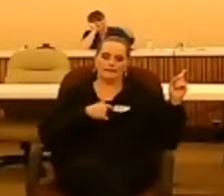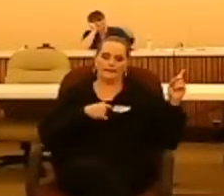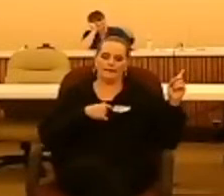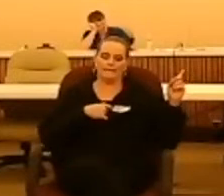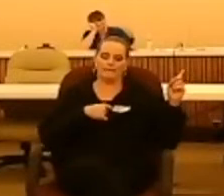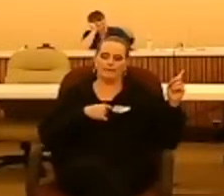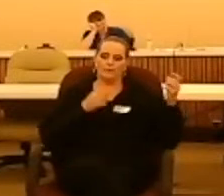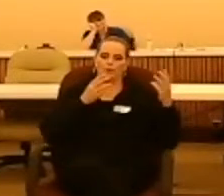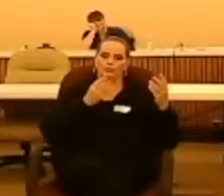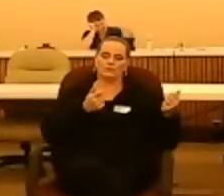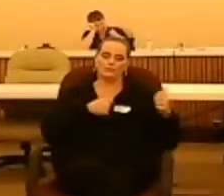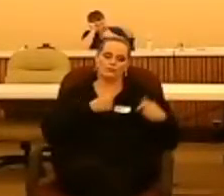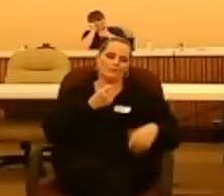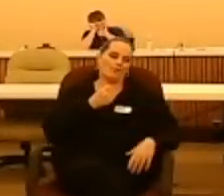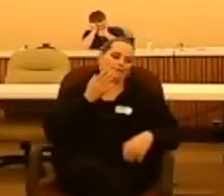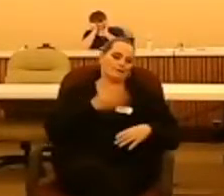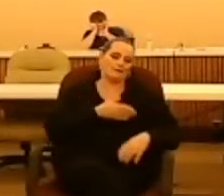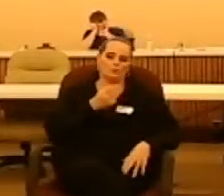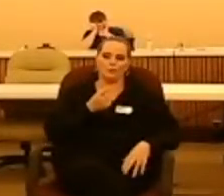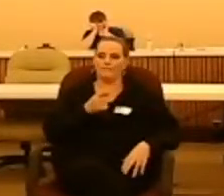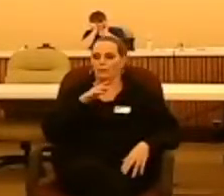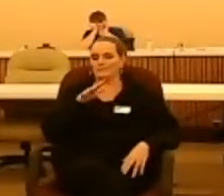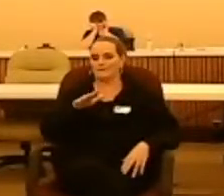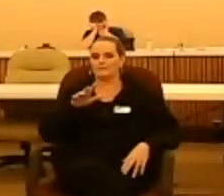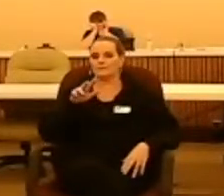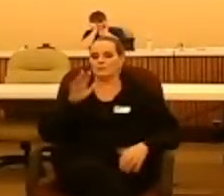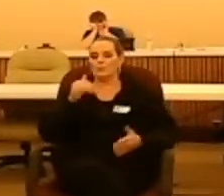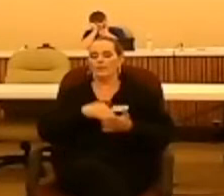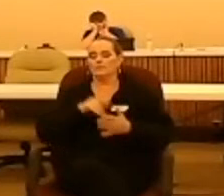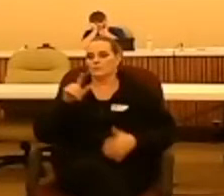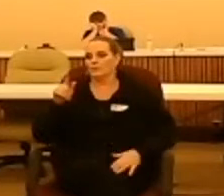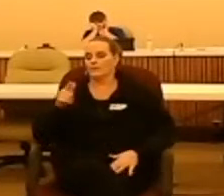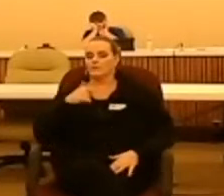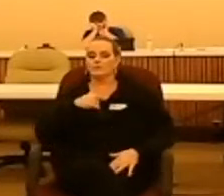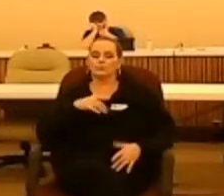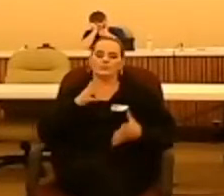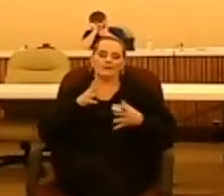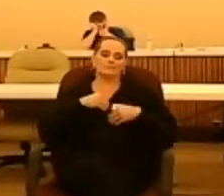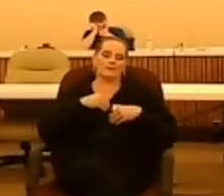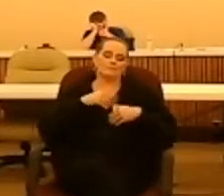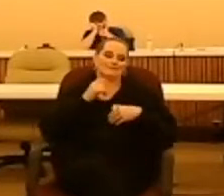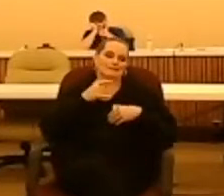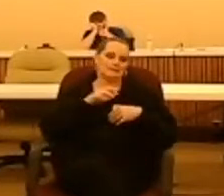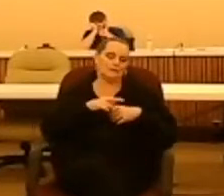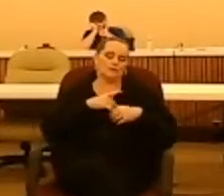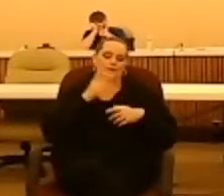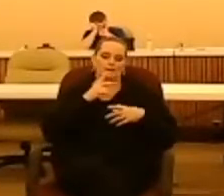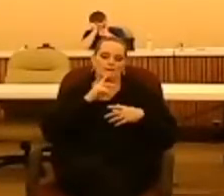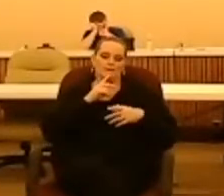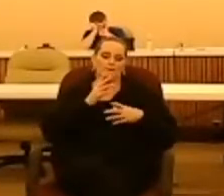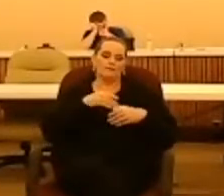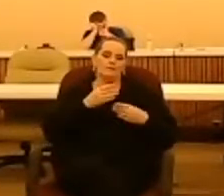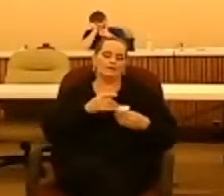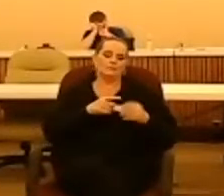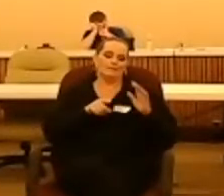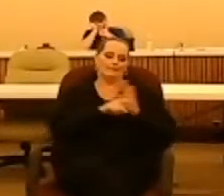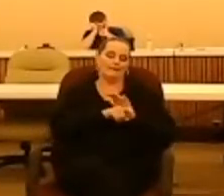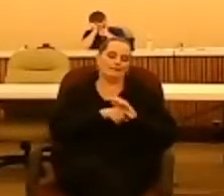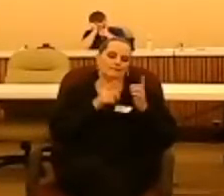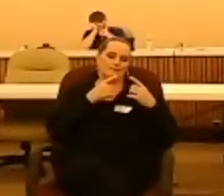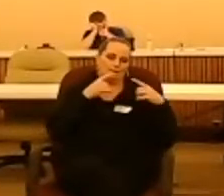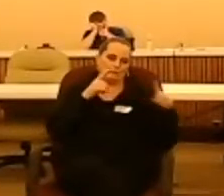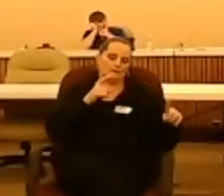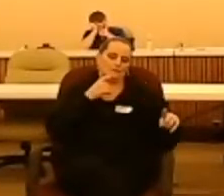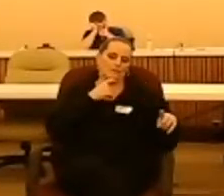Resolution 11-147, 2021, to accept seeker determination and issue a negative declaration for the